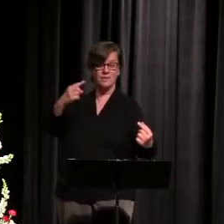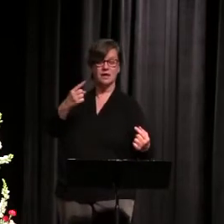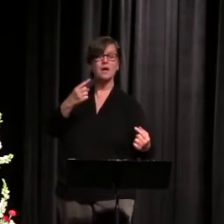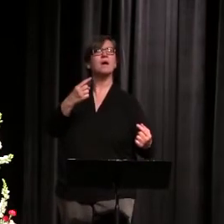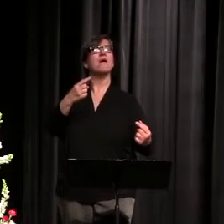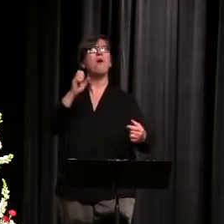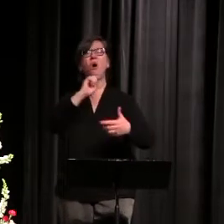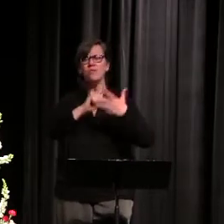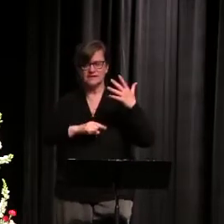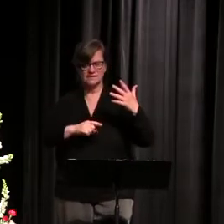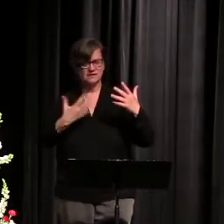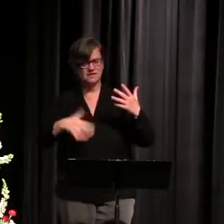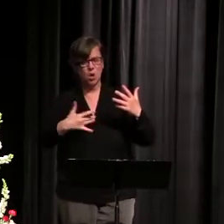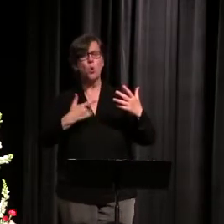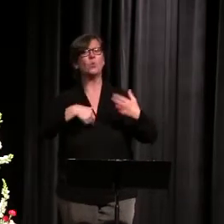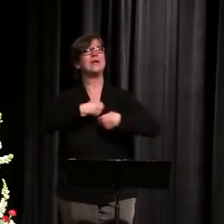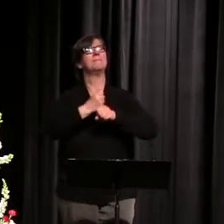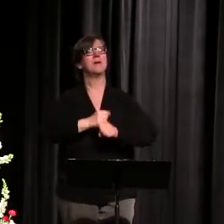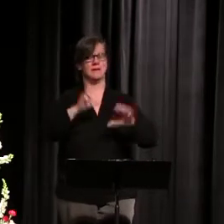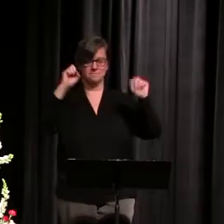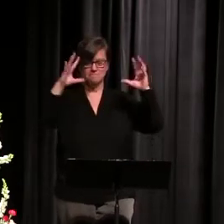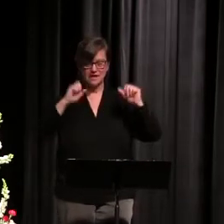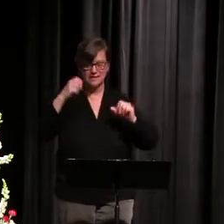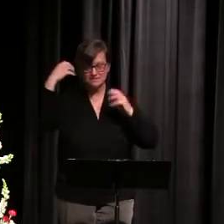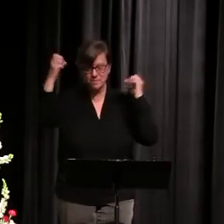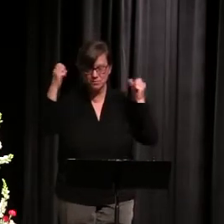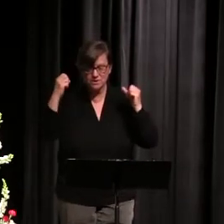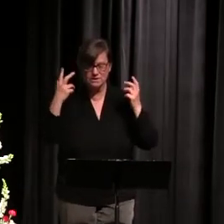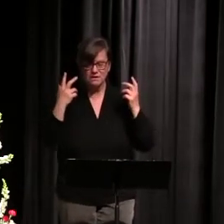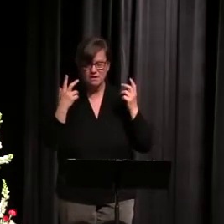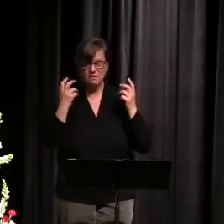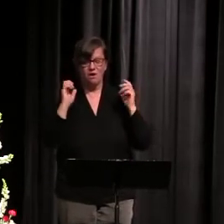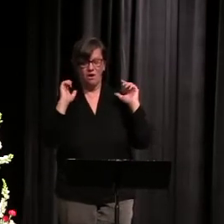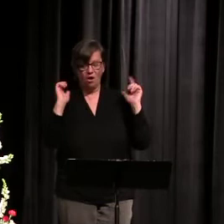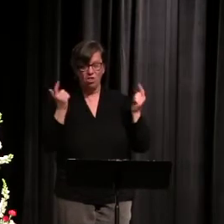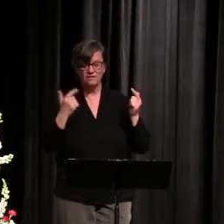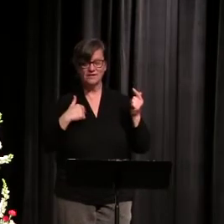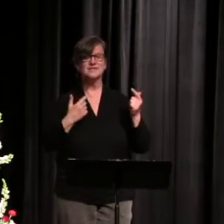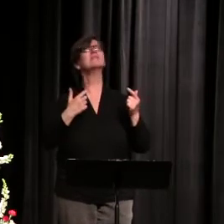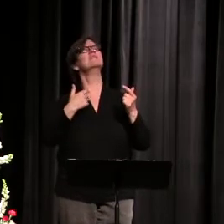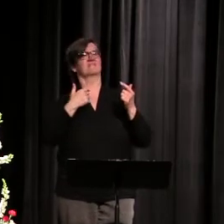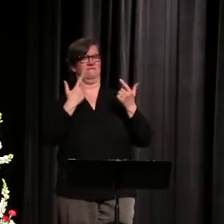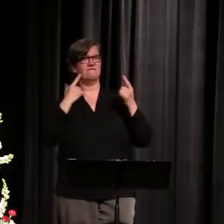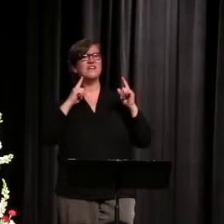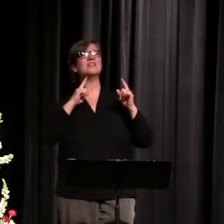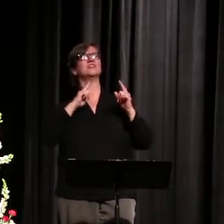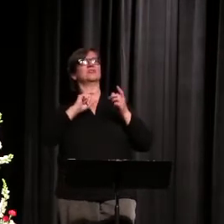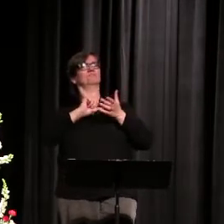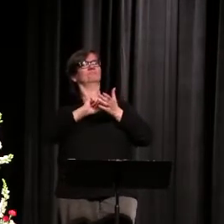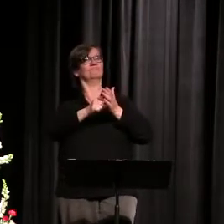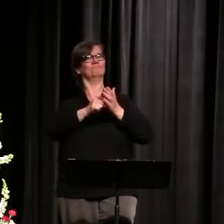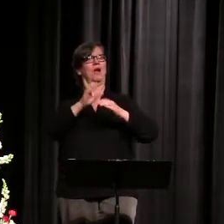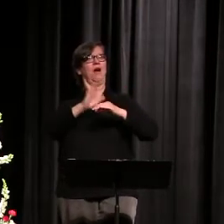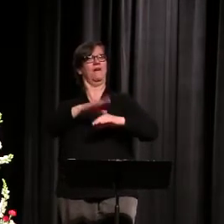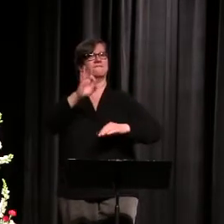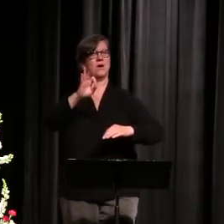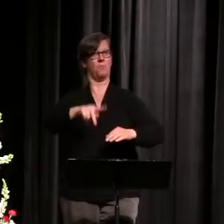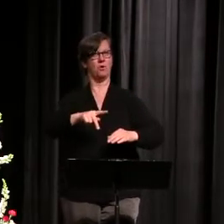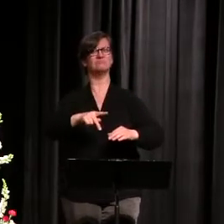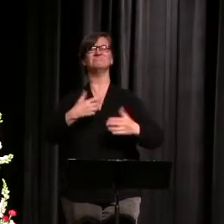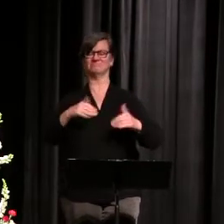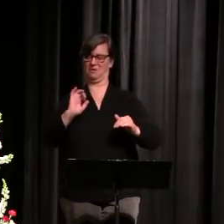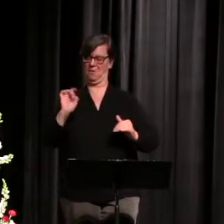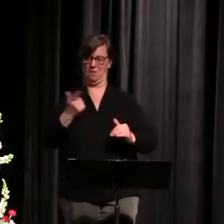Fairport, and I think for most of us, we can say we successfully did just that. High school is a time to find our passions and our